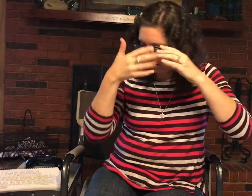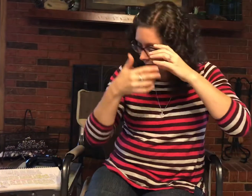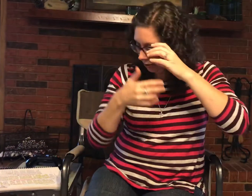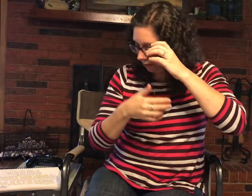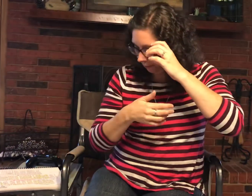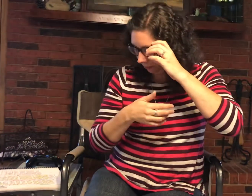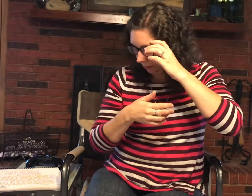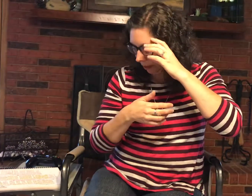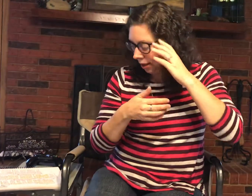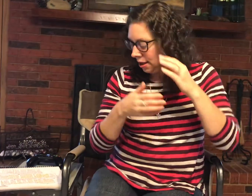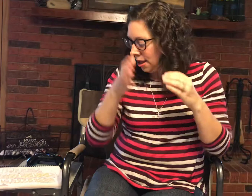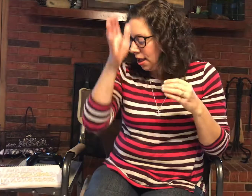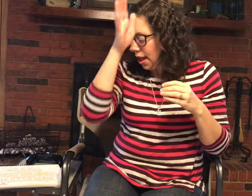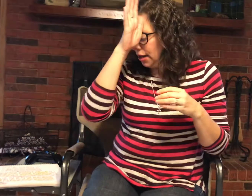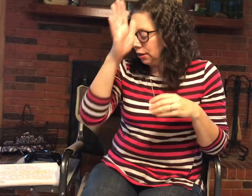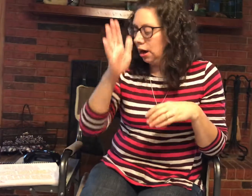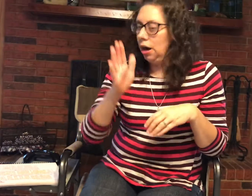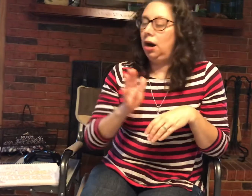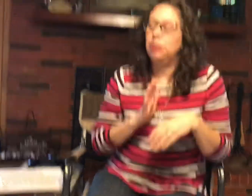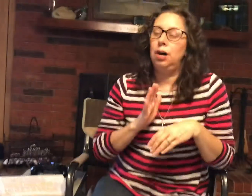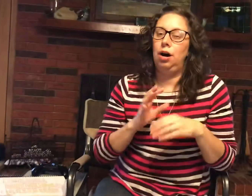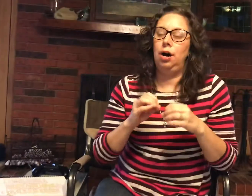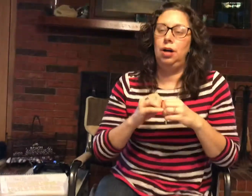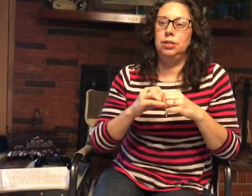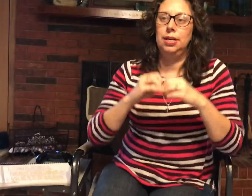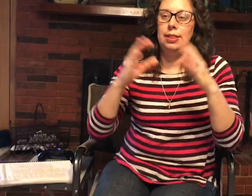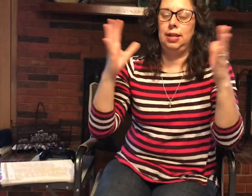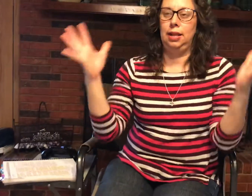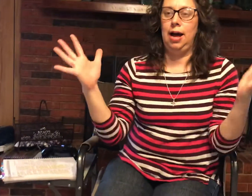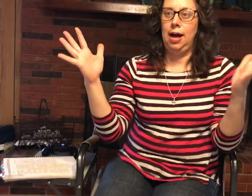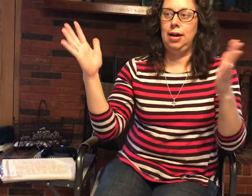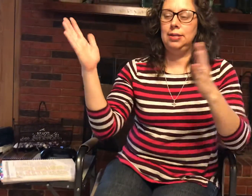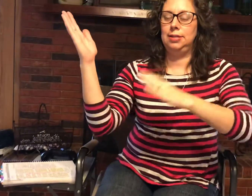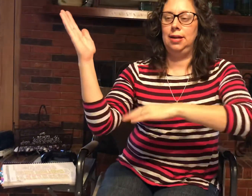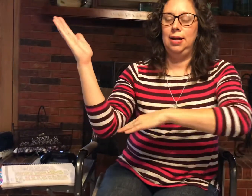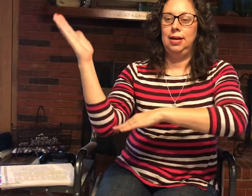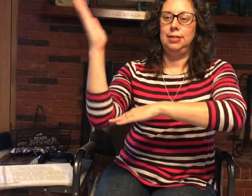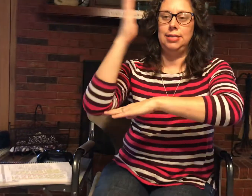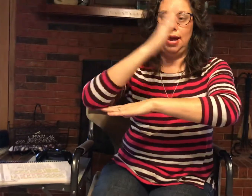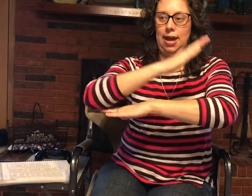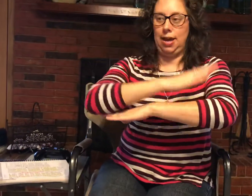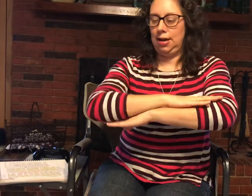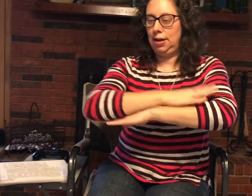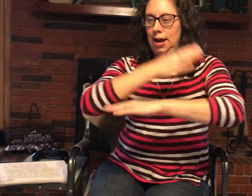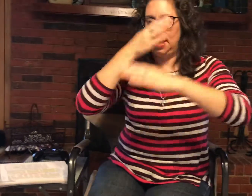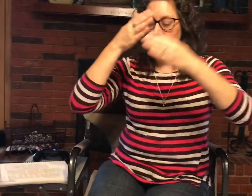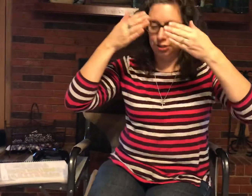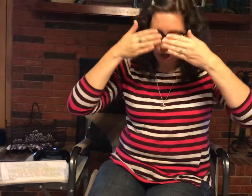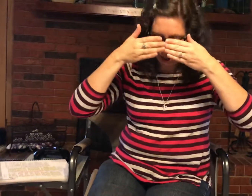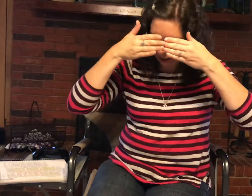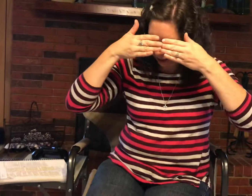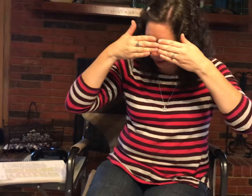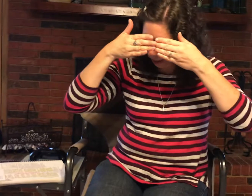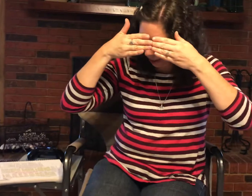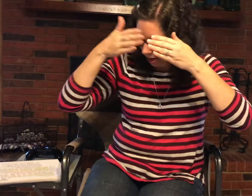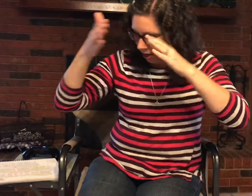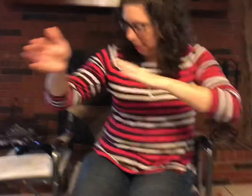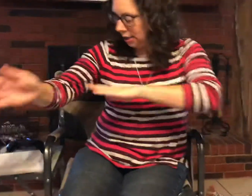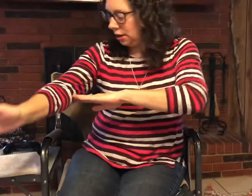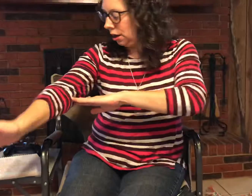darkness. And God called the light day, and the darkness he